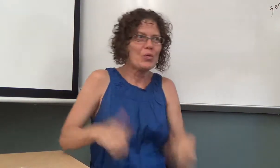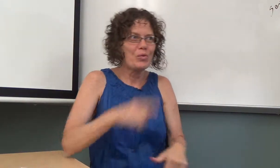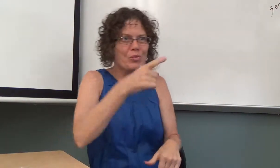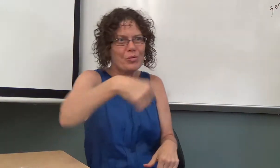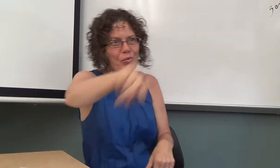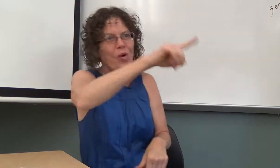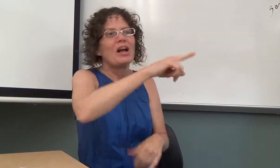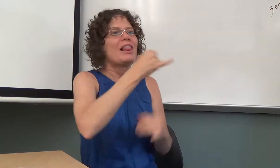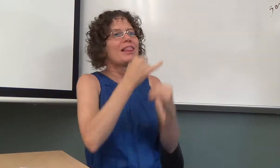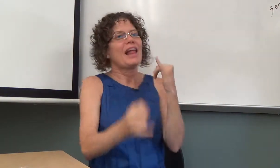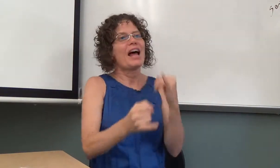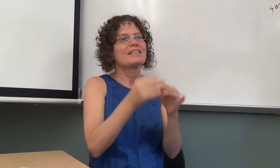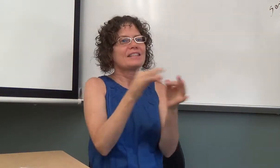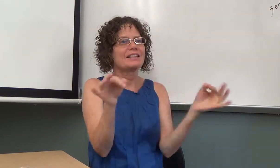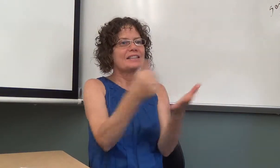sentence.